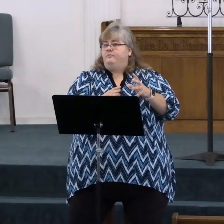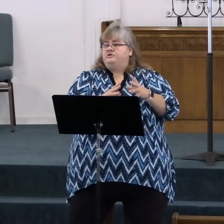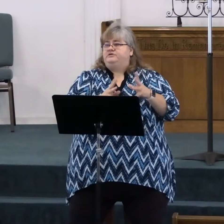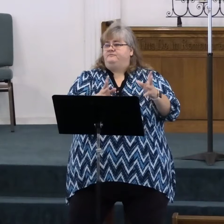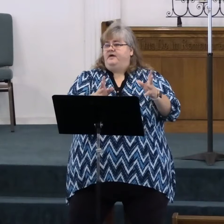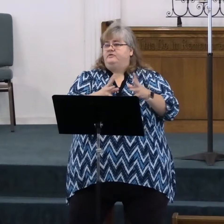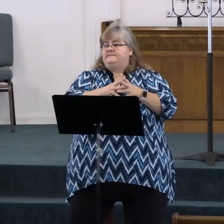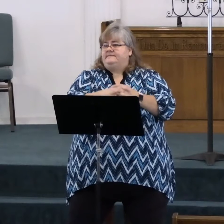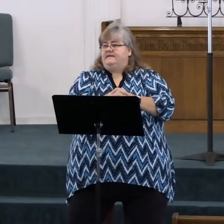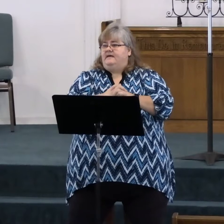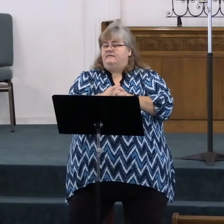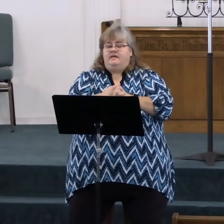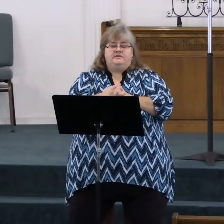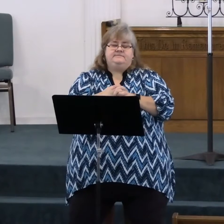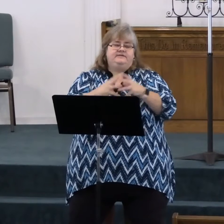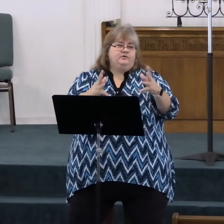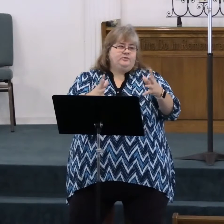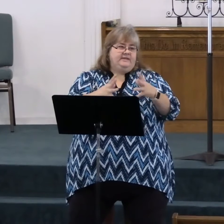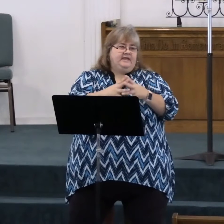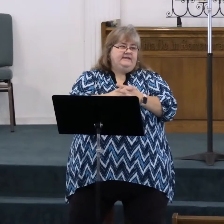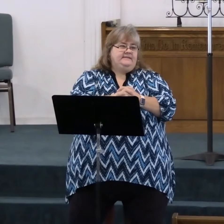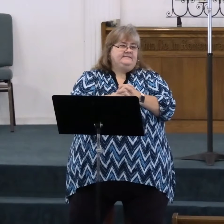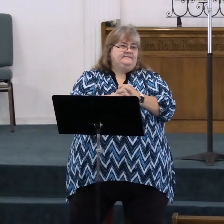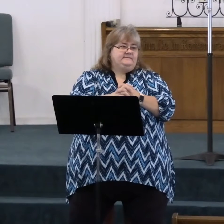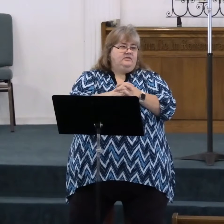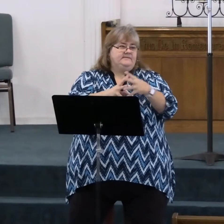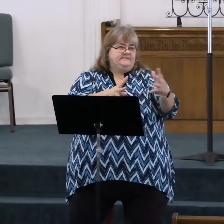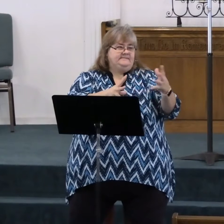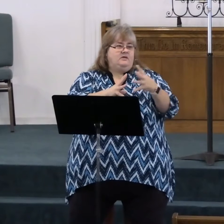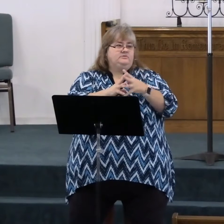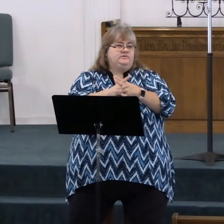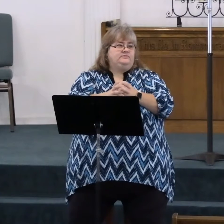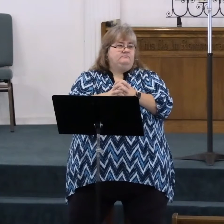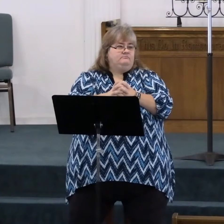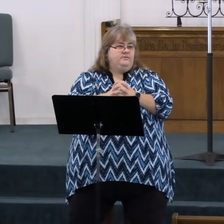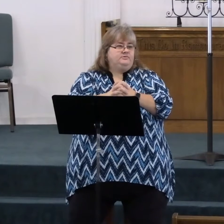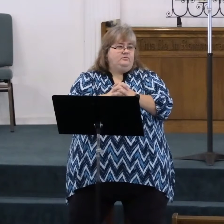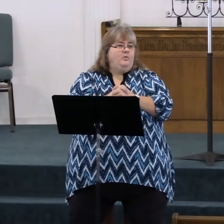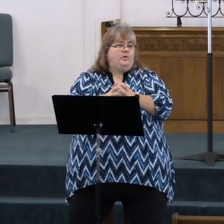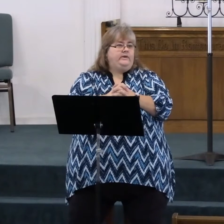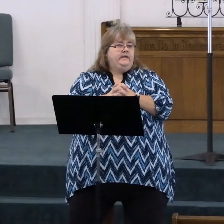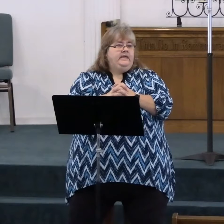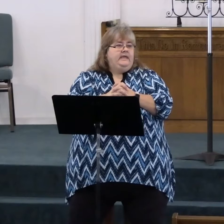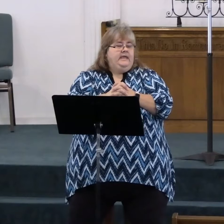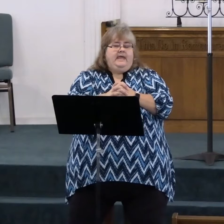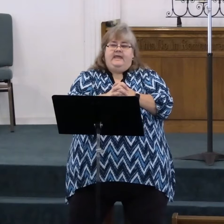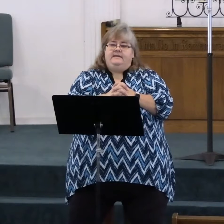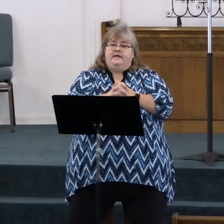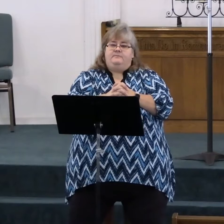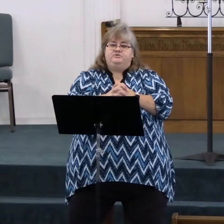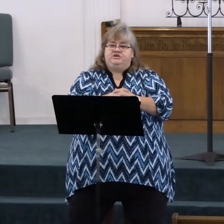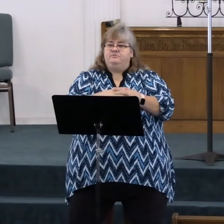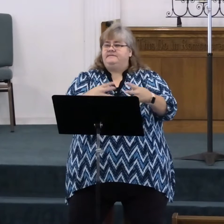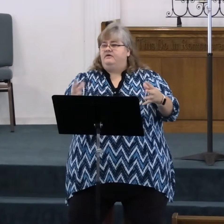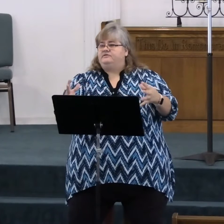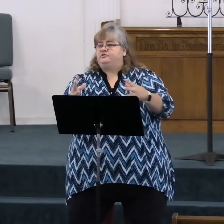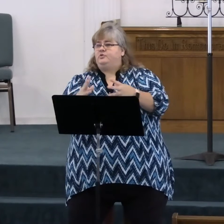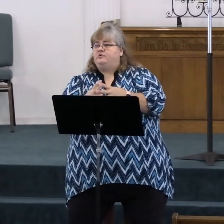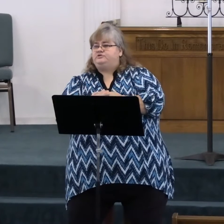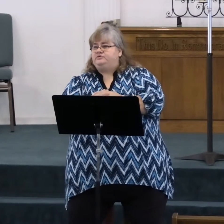Mabry G. Fellers is a dear, sweet lady that has long since gone to be with the Lord. And she would tell us a story. She's